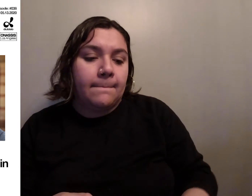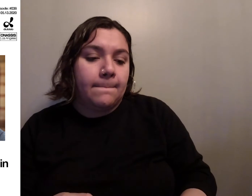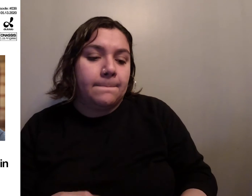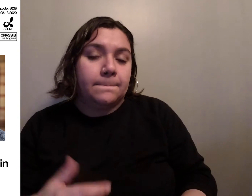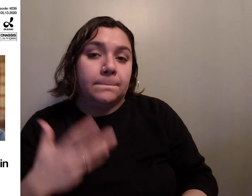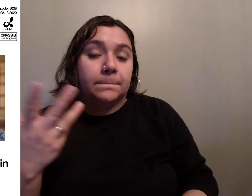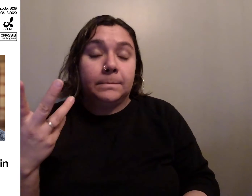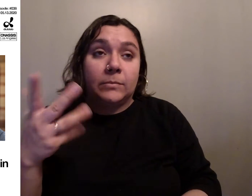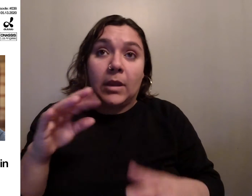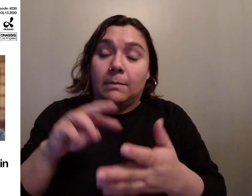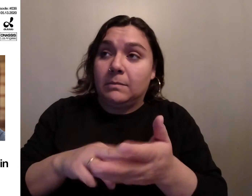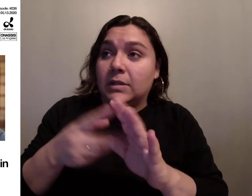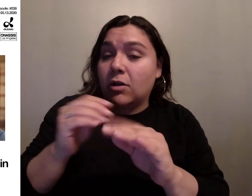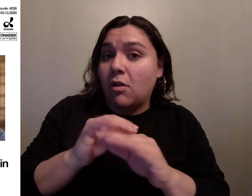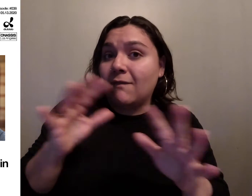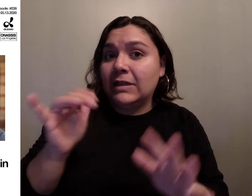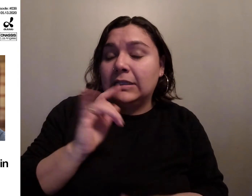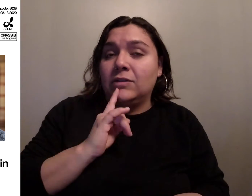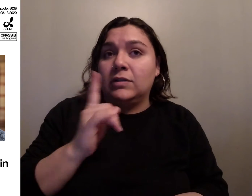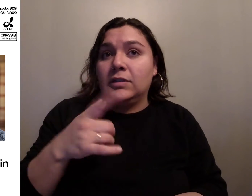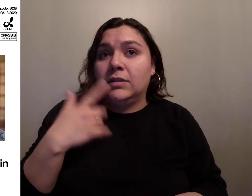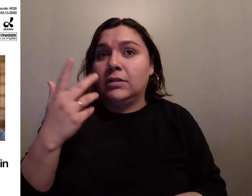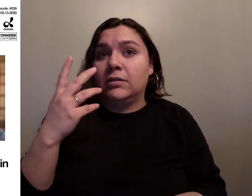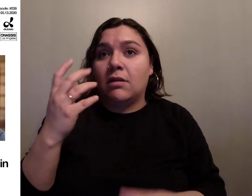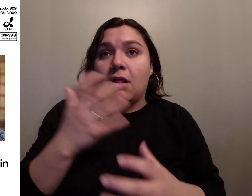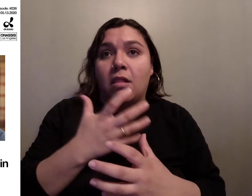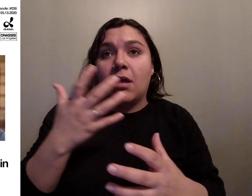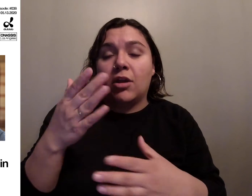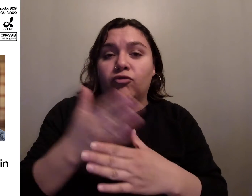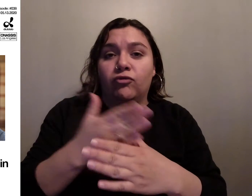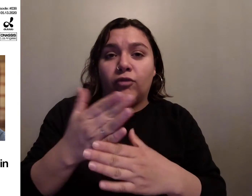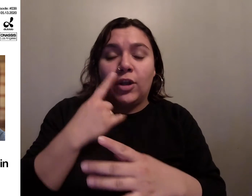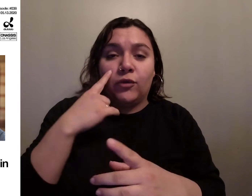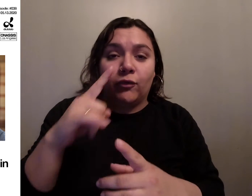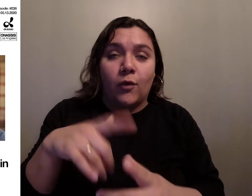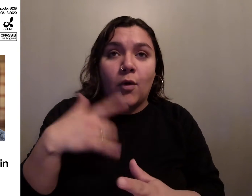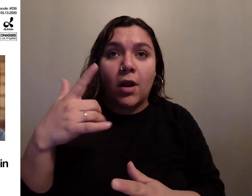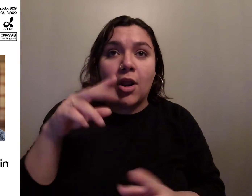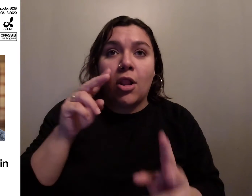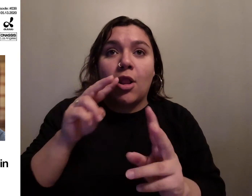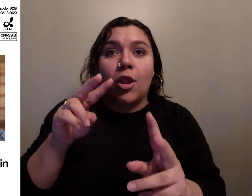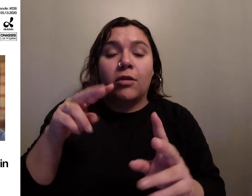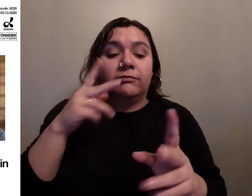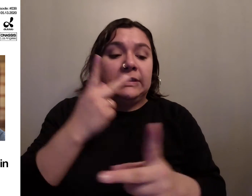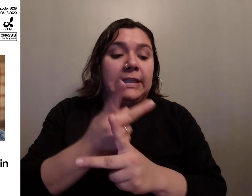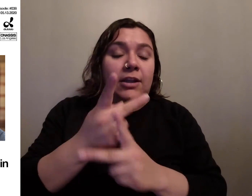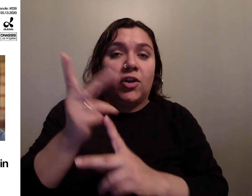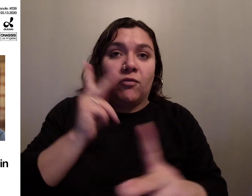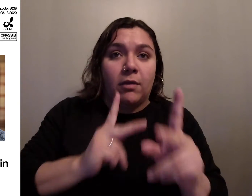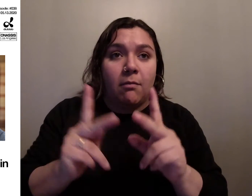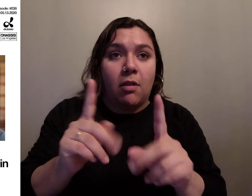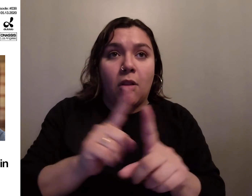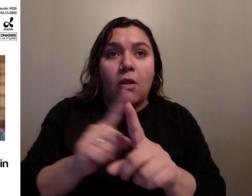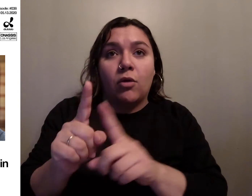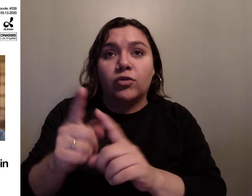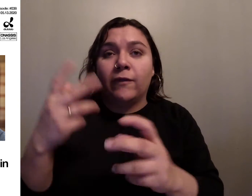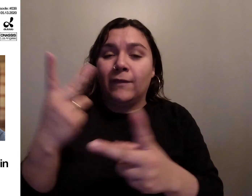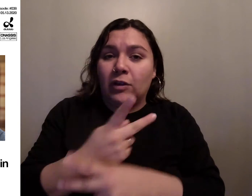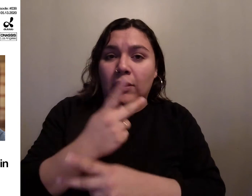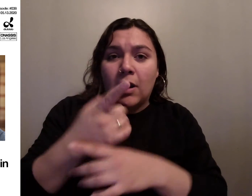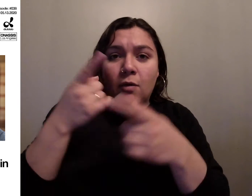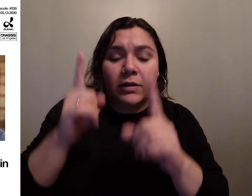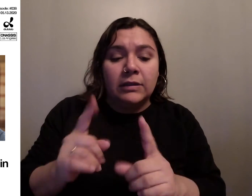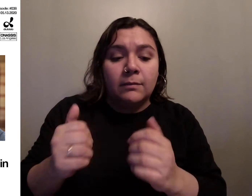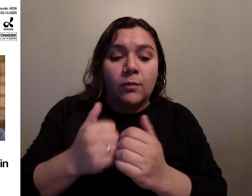the past 8 weeks? Oh, well, I mean, obviously it's that extraordinary amount of range between looking